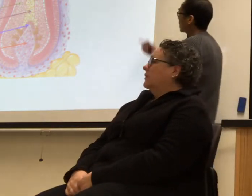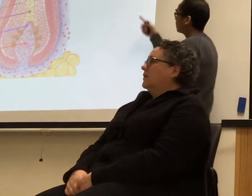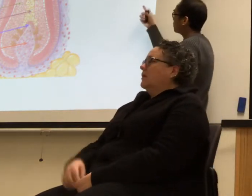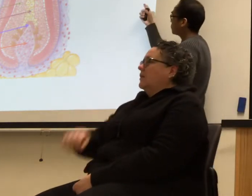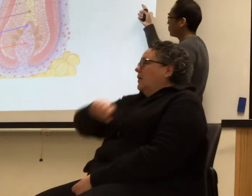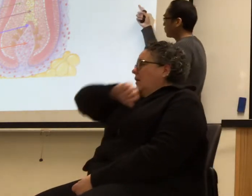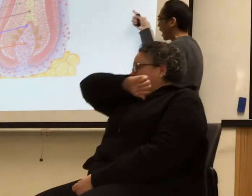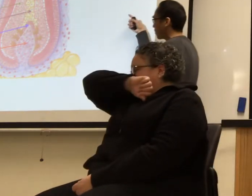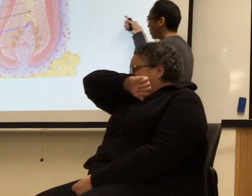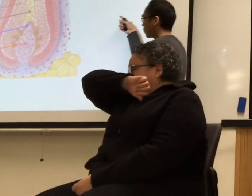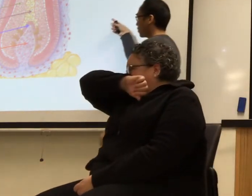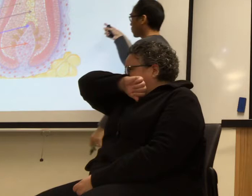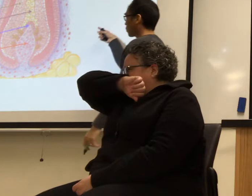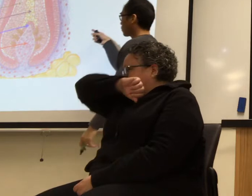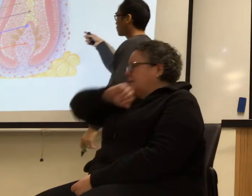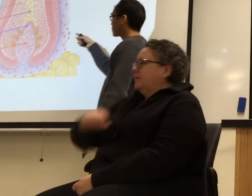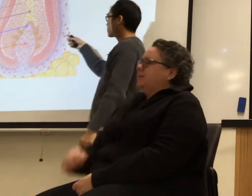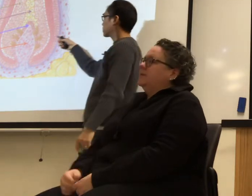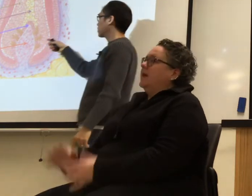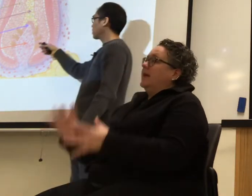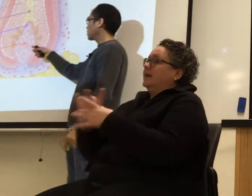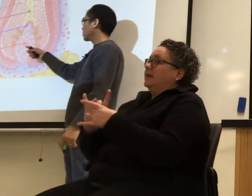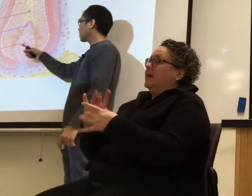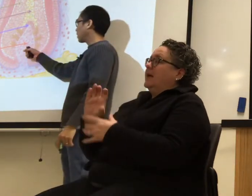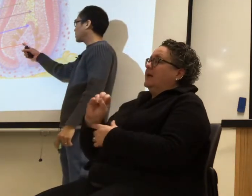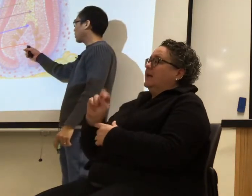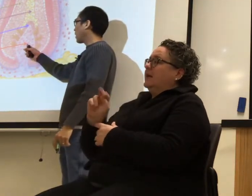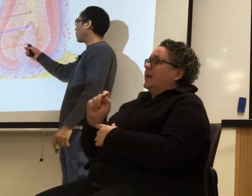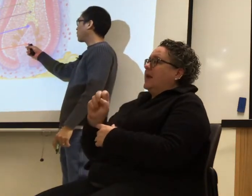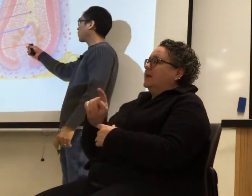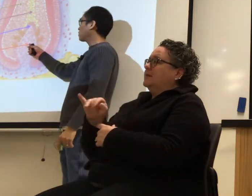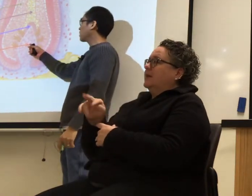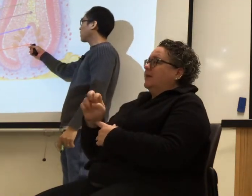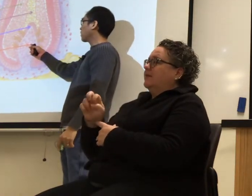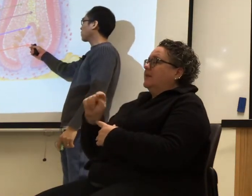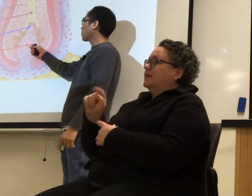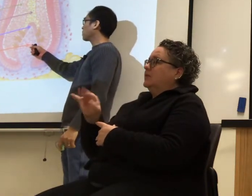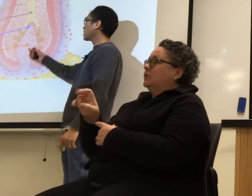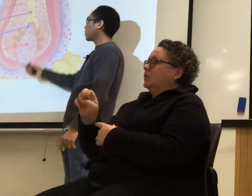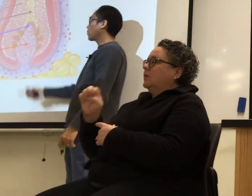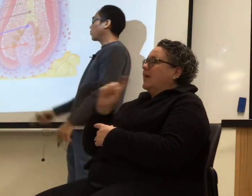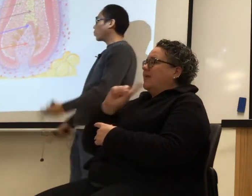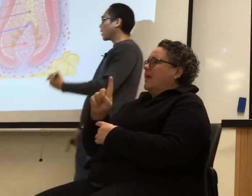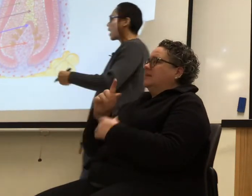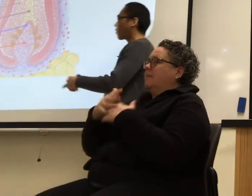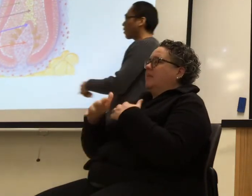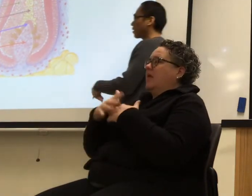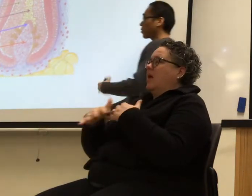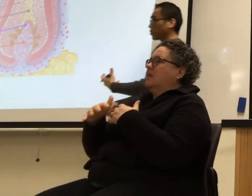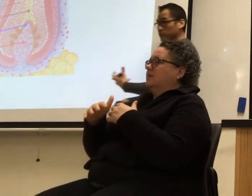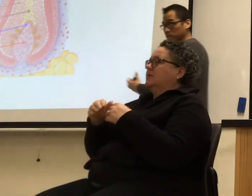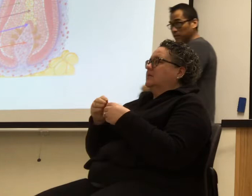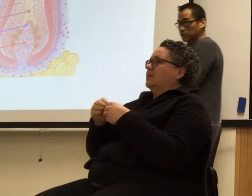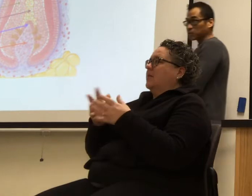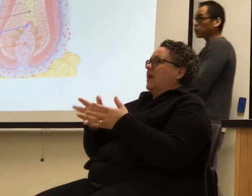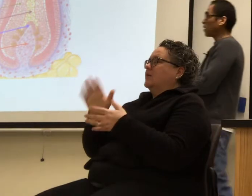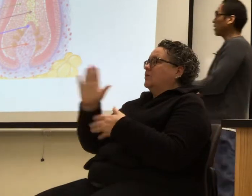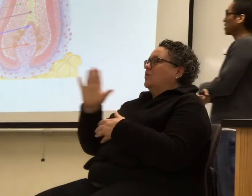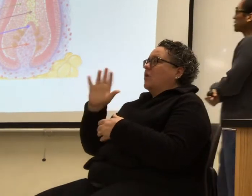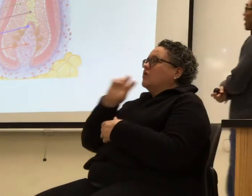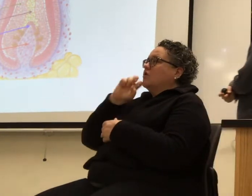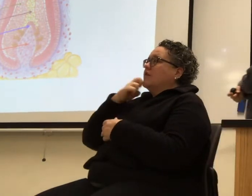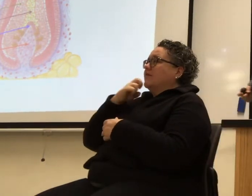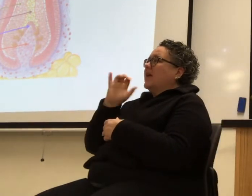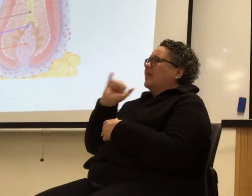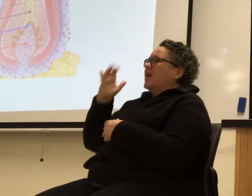It's connective tissue, capillary nerves, so it's the blood supply of the nerves in there. That's why when you pull a hair out, it hurts, because there's a nerve